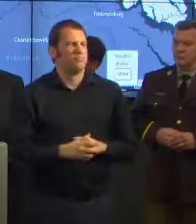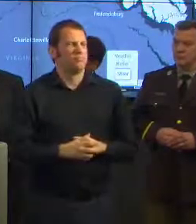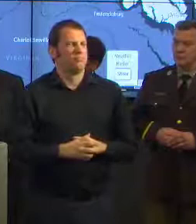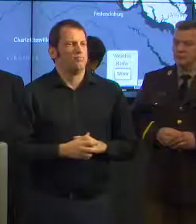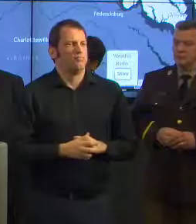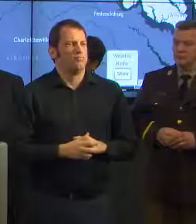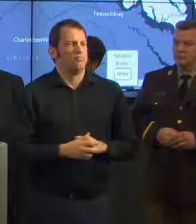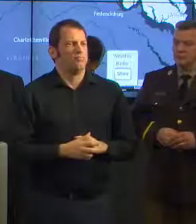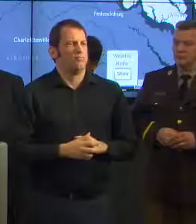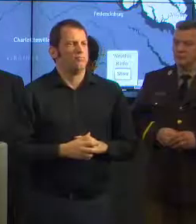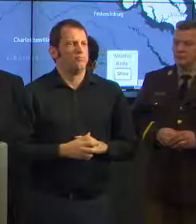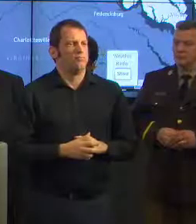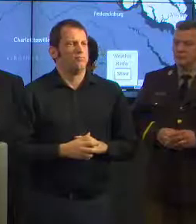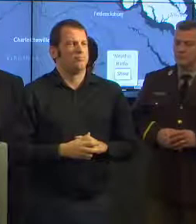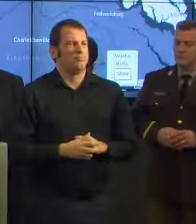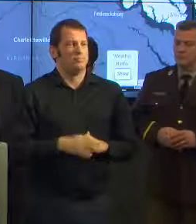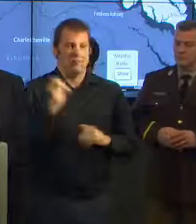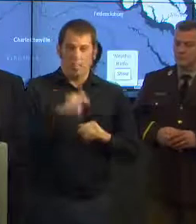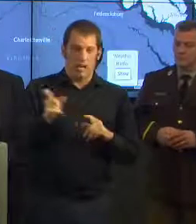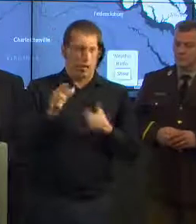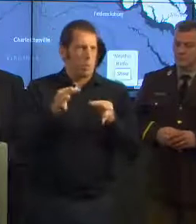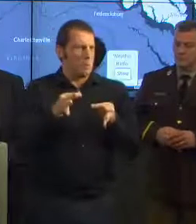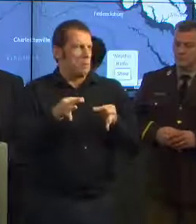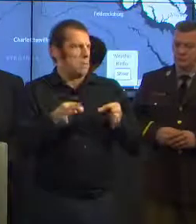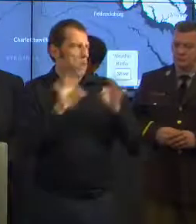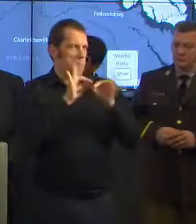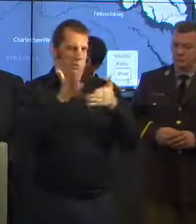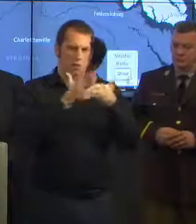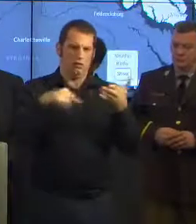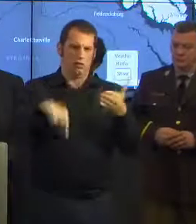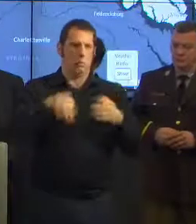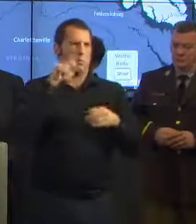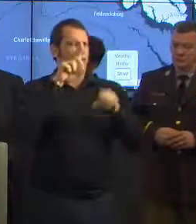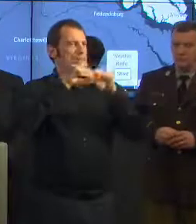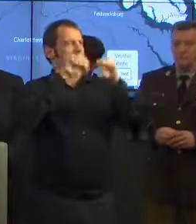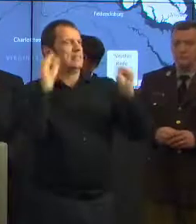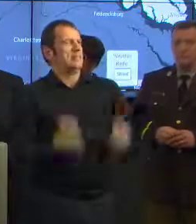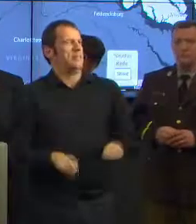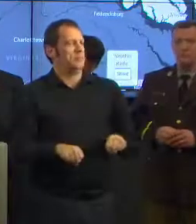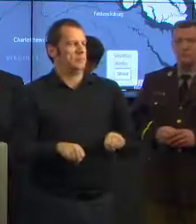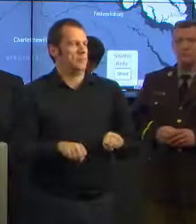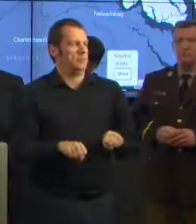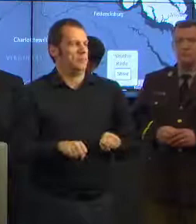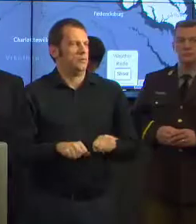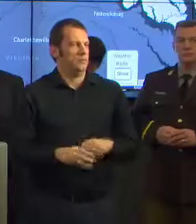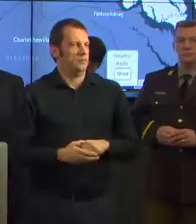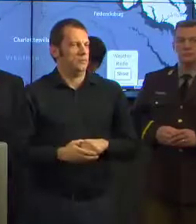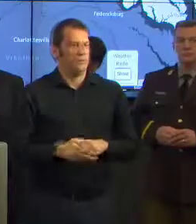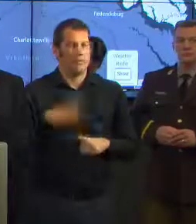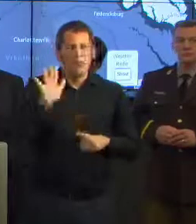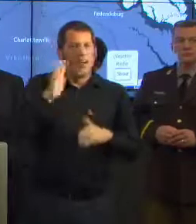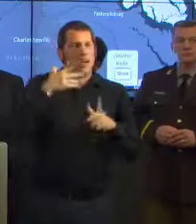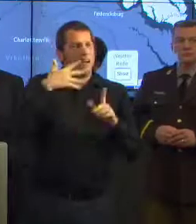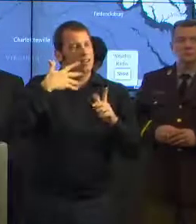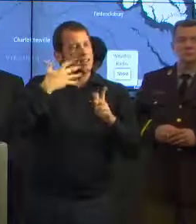and emergencies, and his proven experience with efficiently and effectively